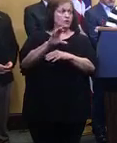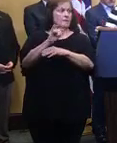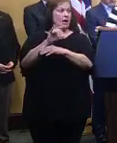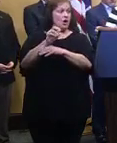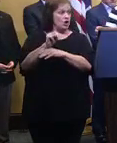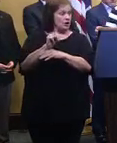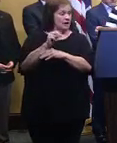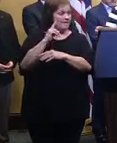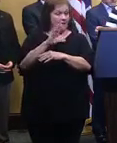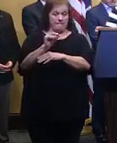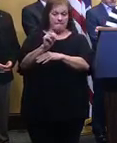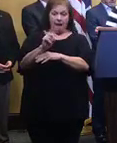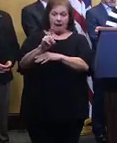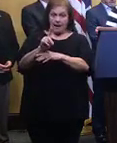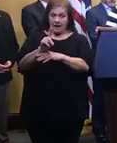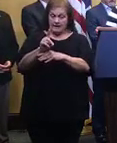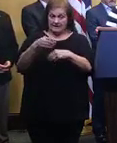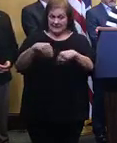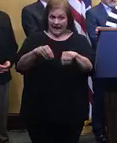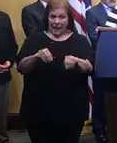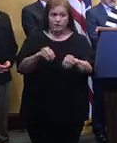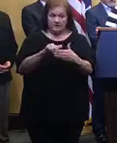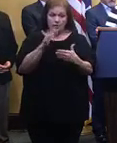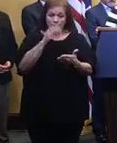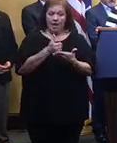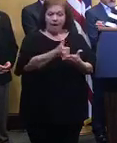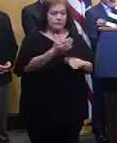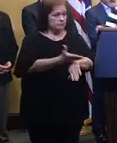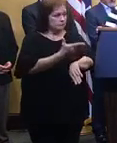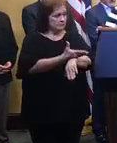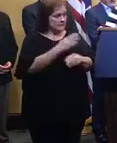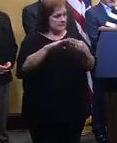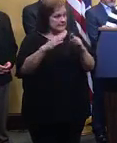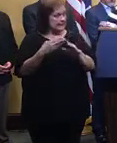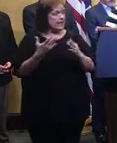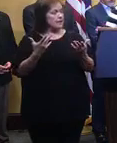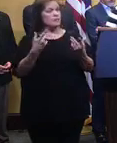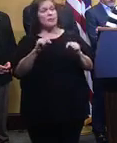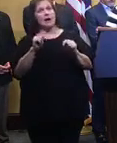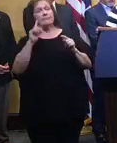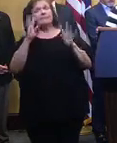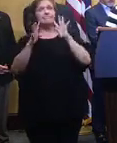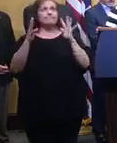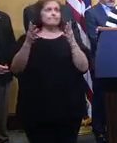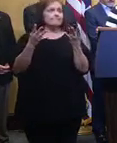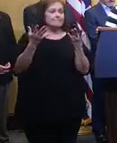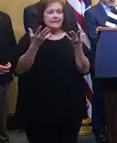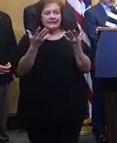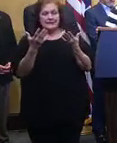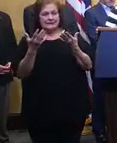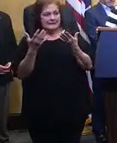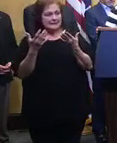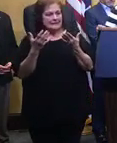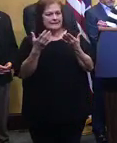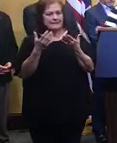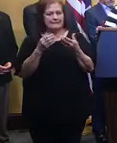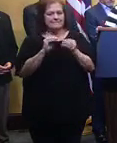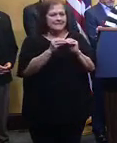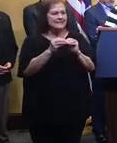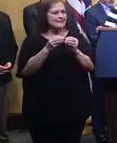towards infrastructure of this city. I'm asking them to look at creating a maintenance fund again, so that we can be